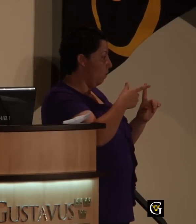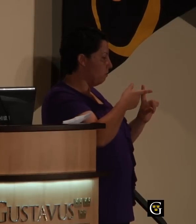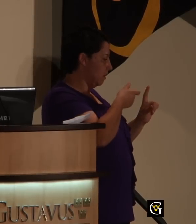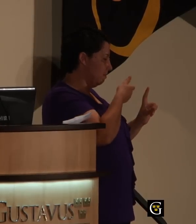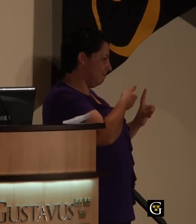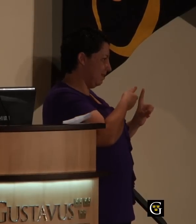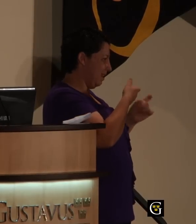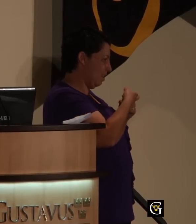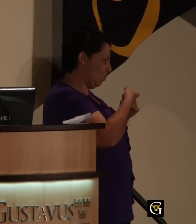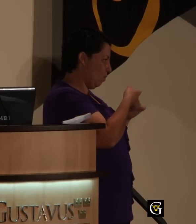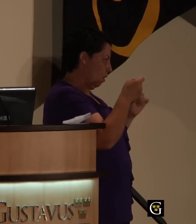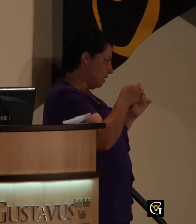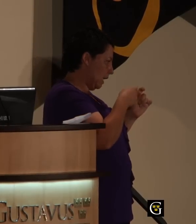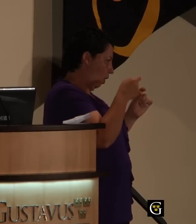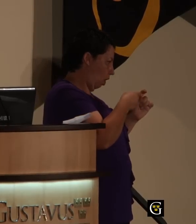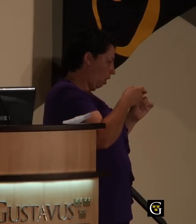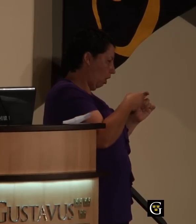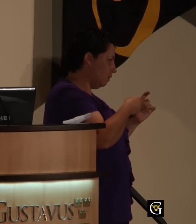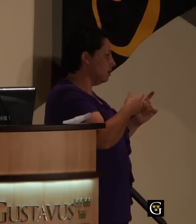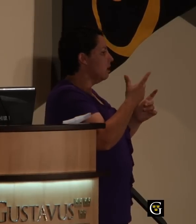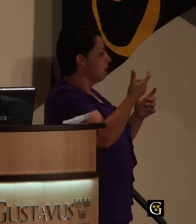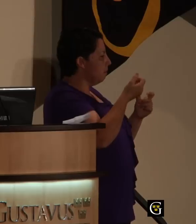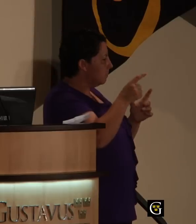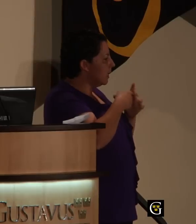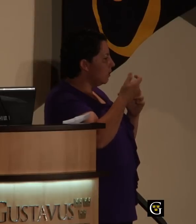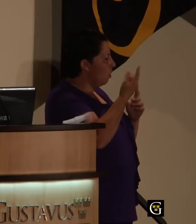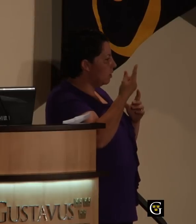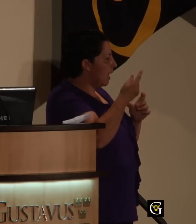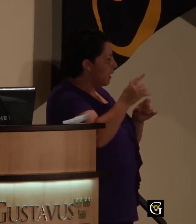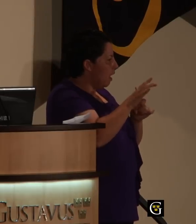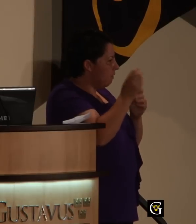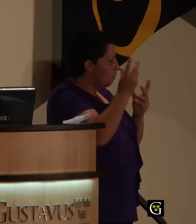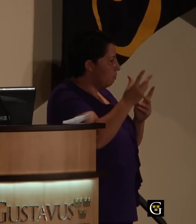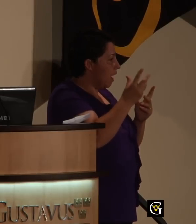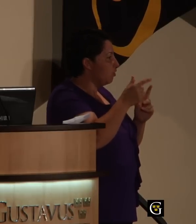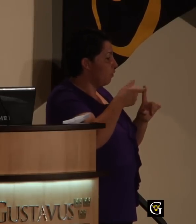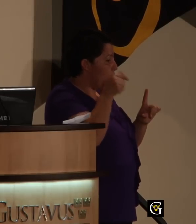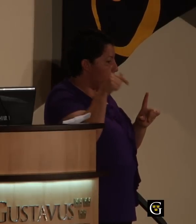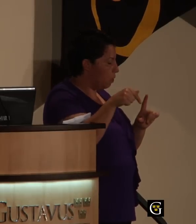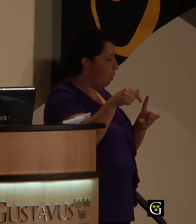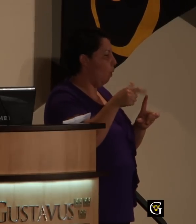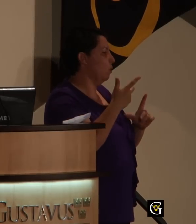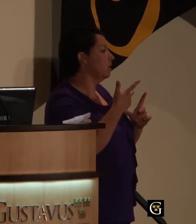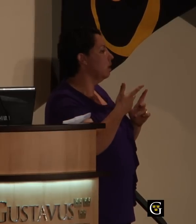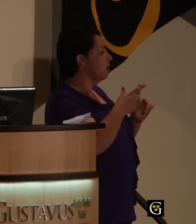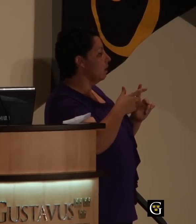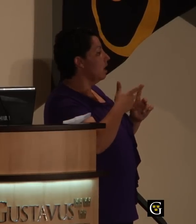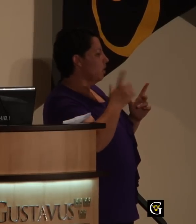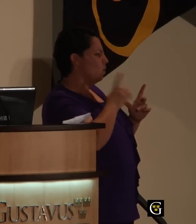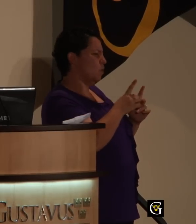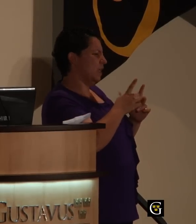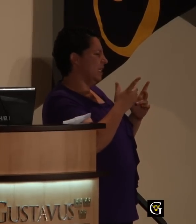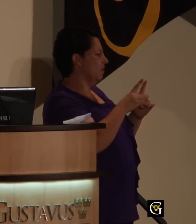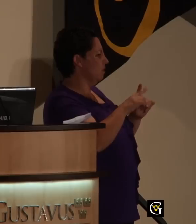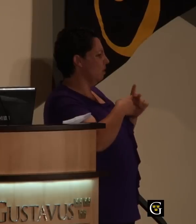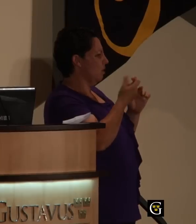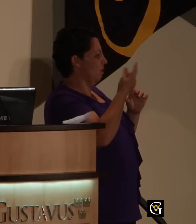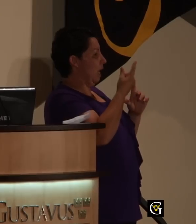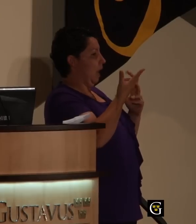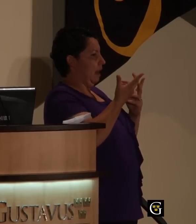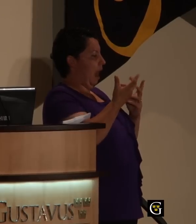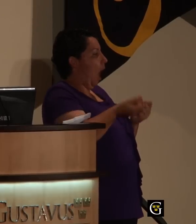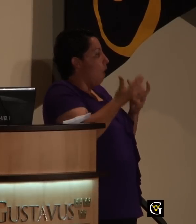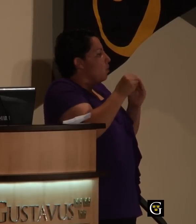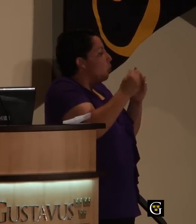But the very awkwardness of these devices tells us how far we still have to go in order to make these things a reality